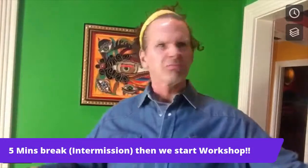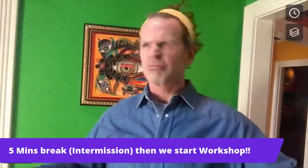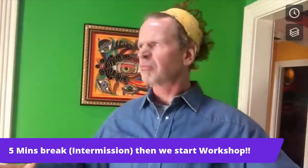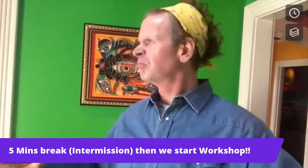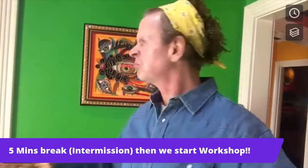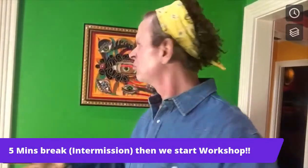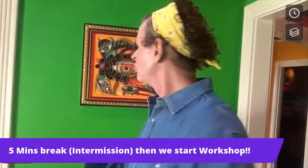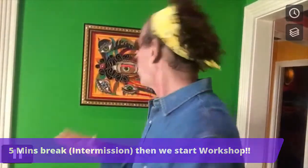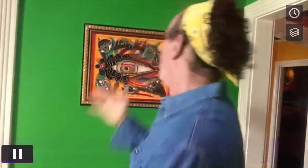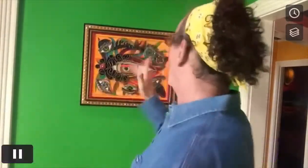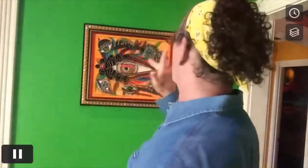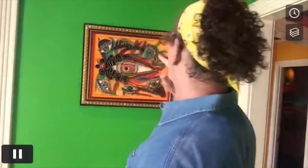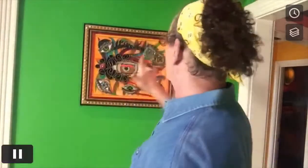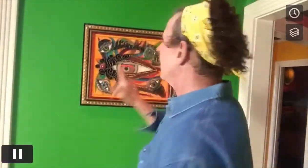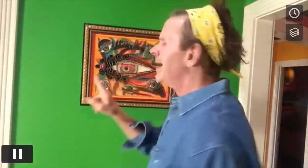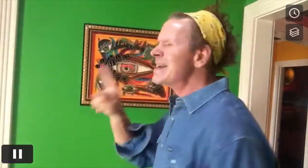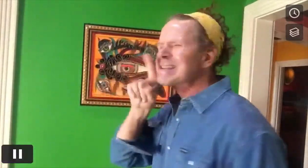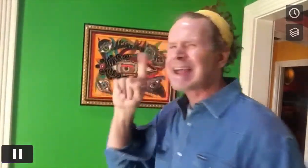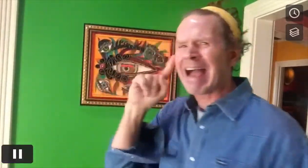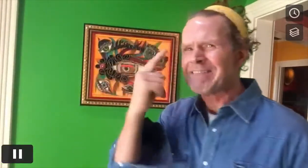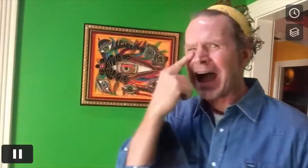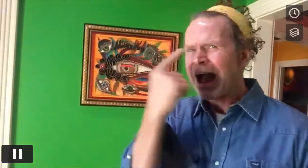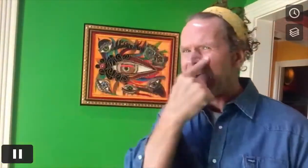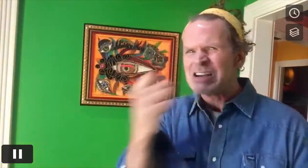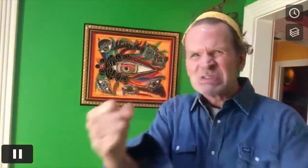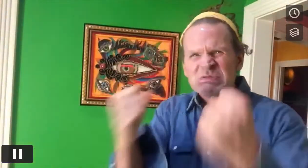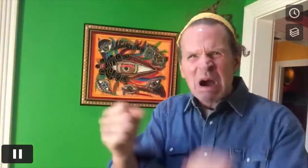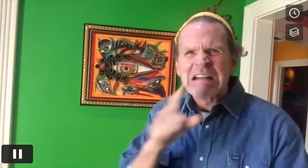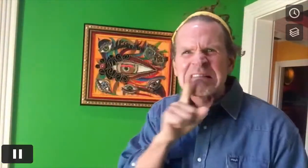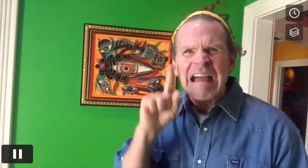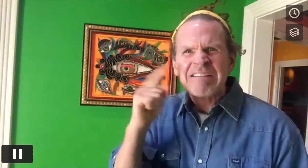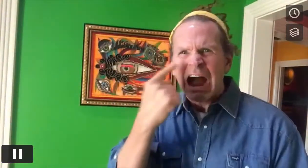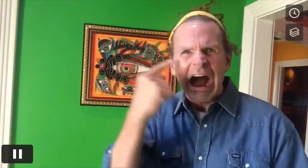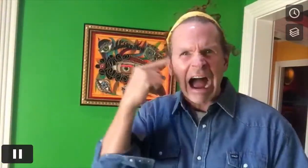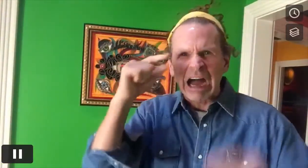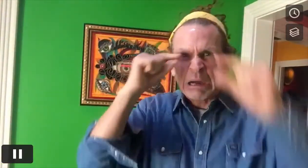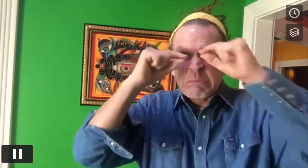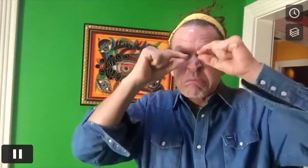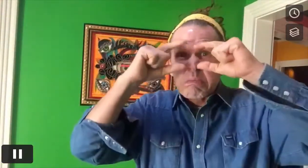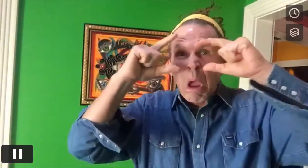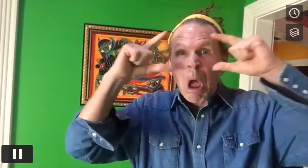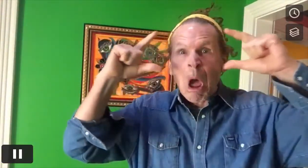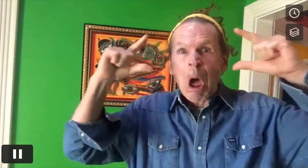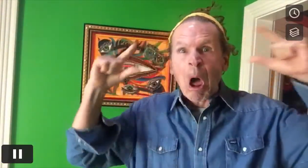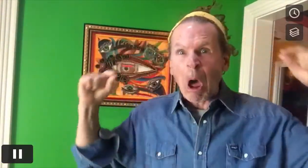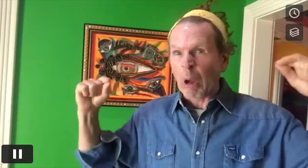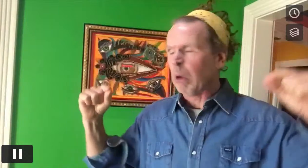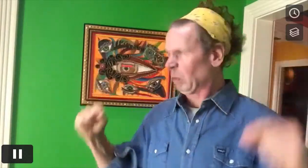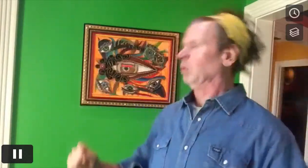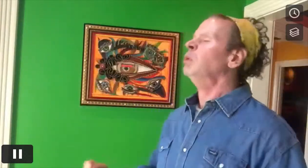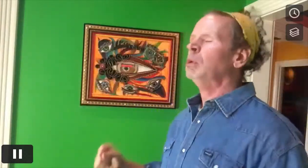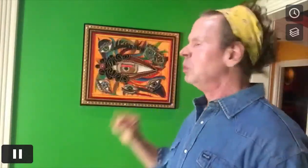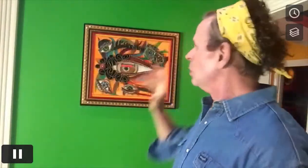Who's looking at me? Oh, deaf eyes, strong. deaf